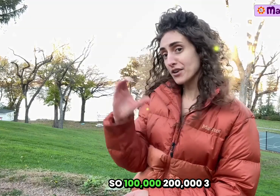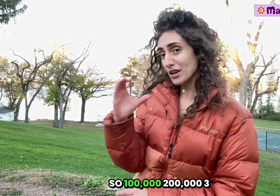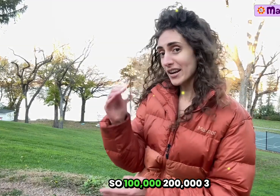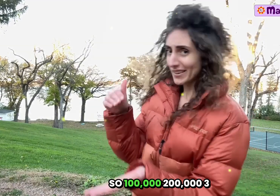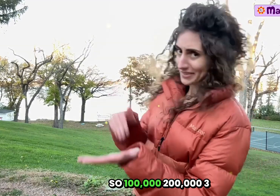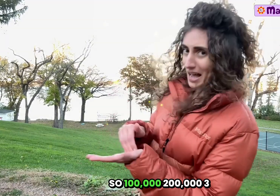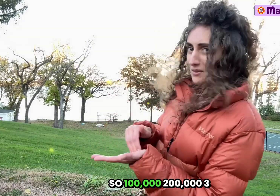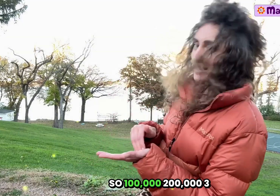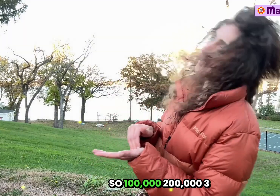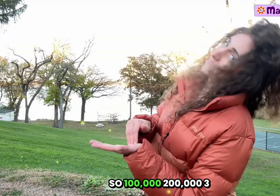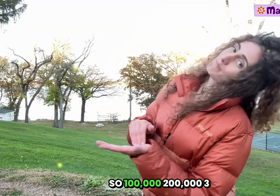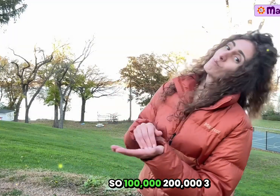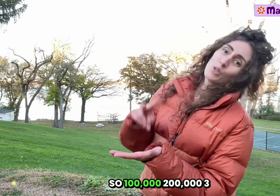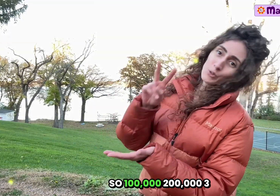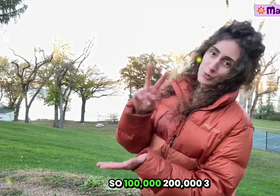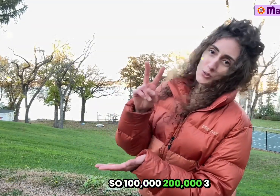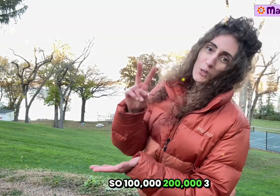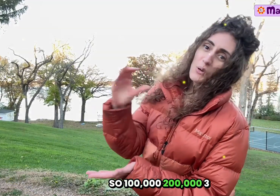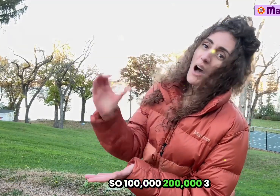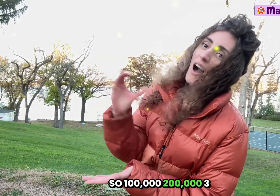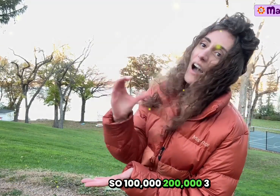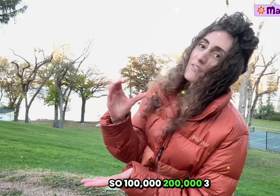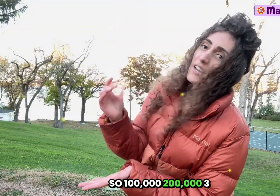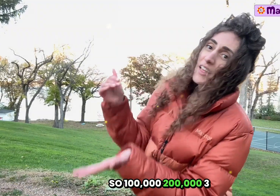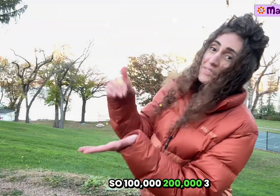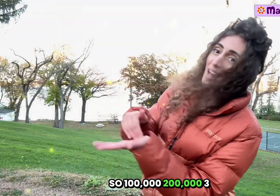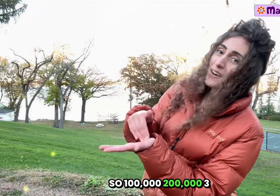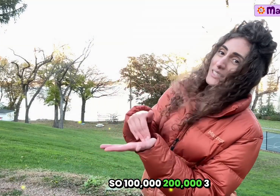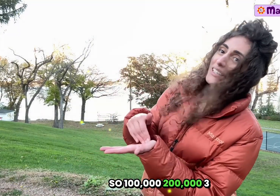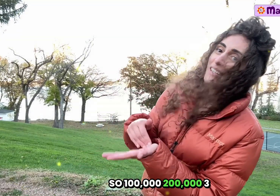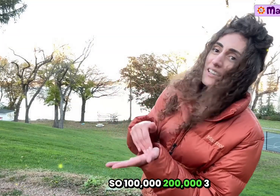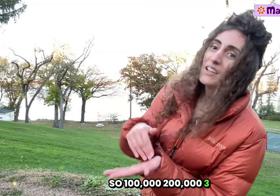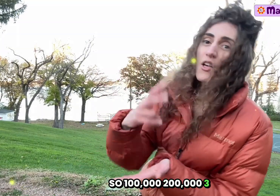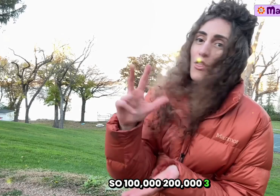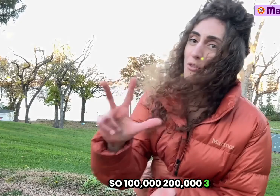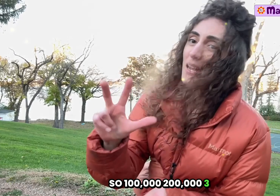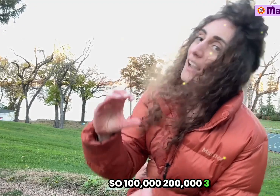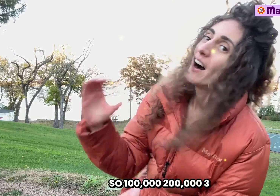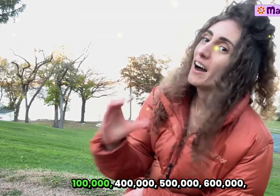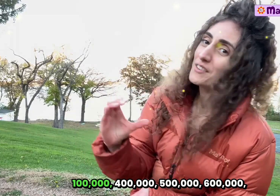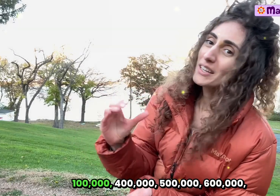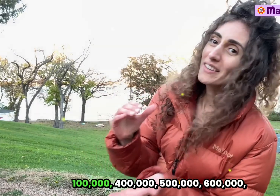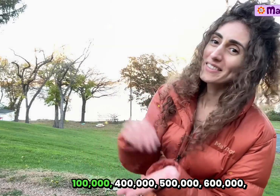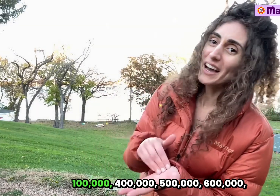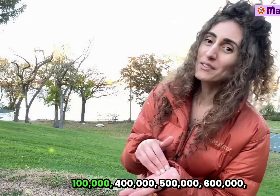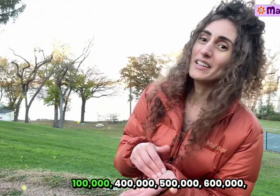,000, 200,000, 300,000,